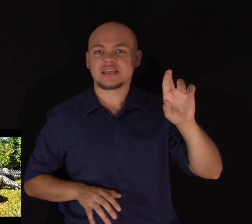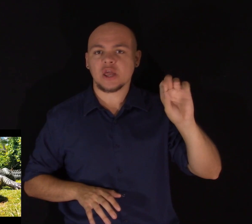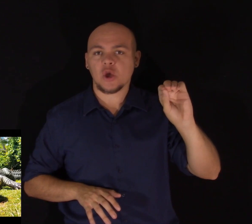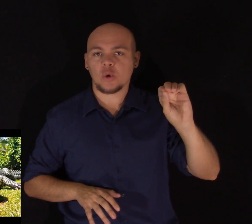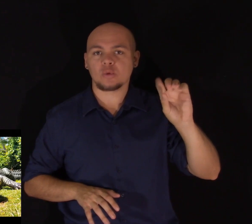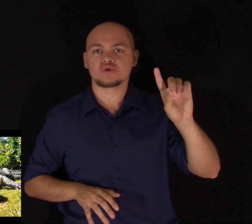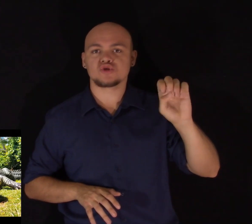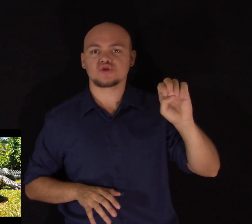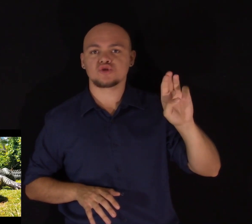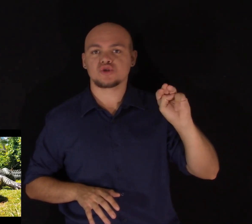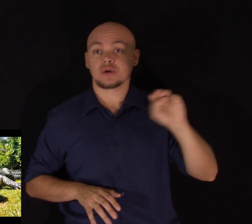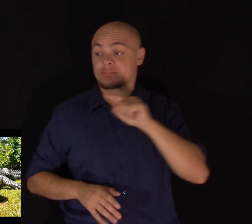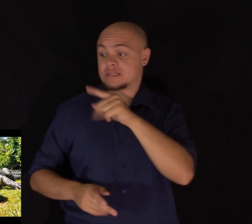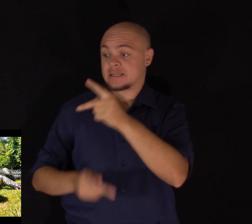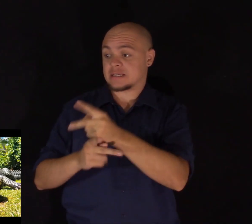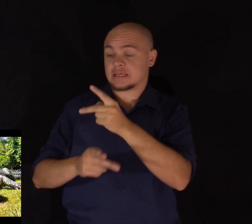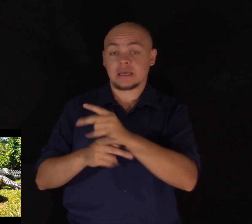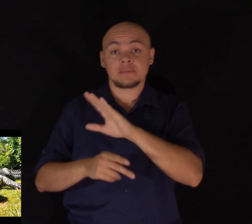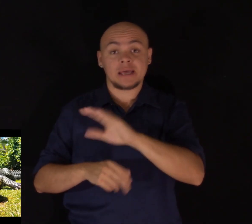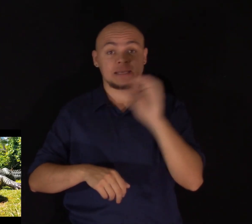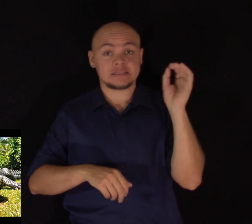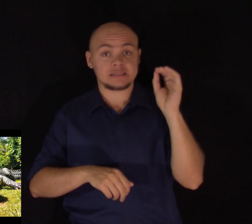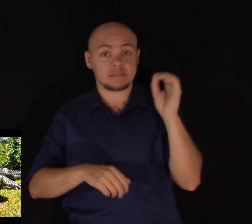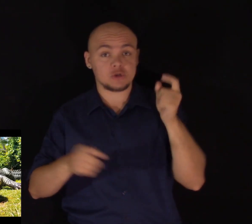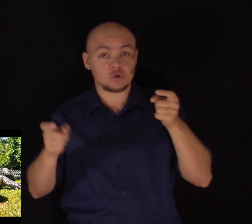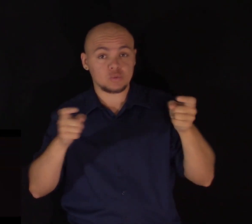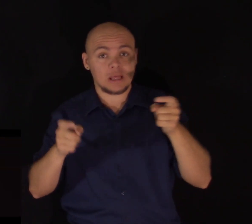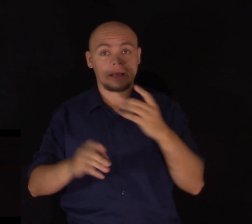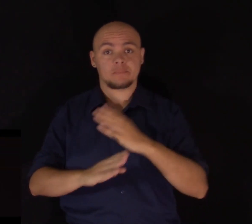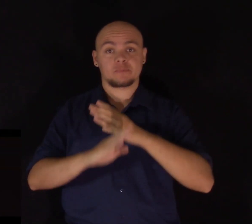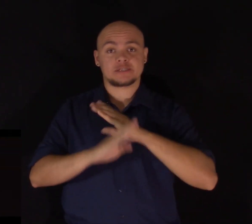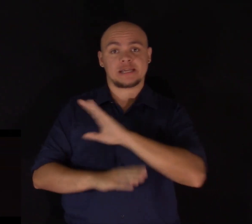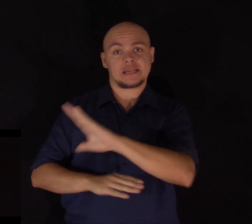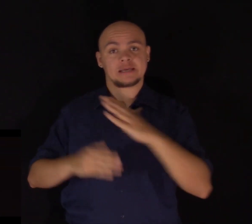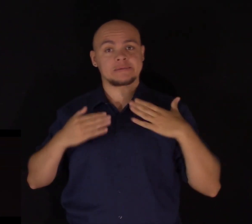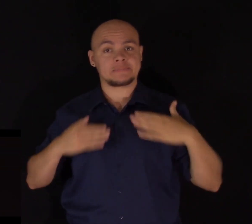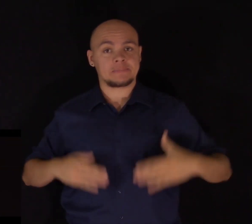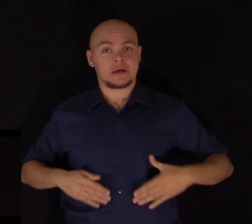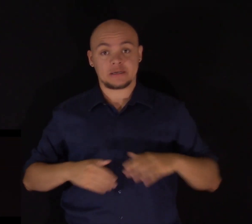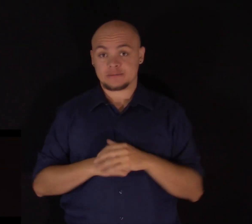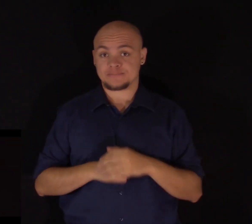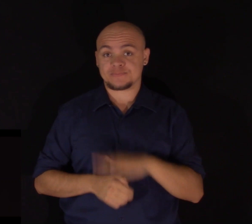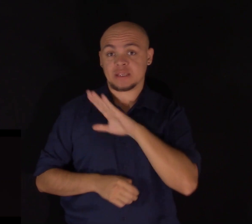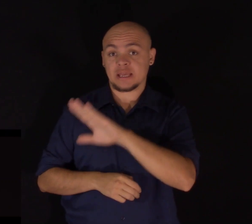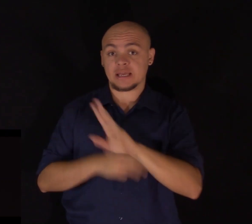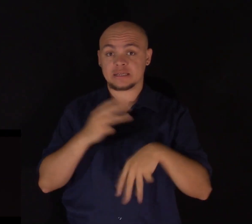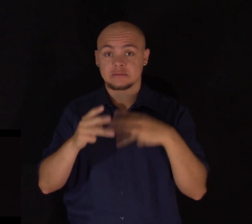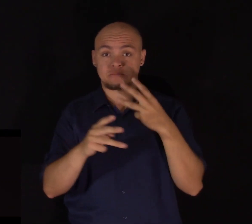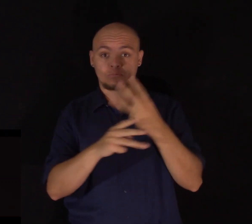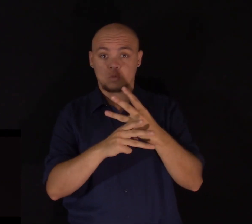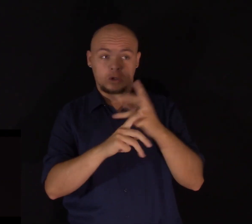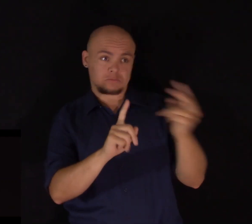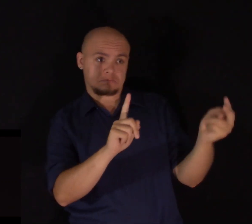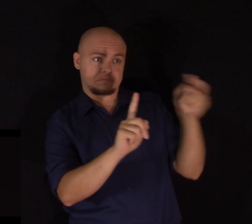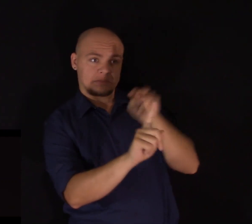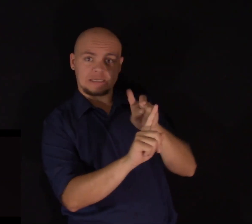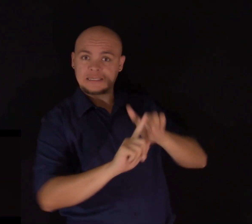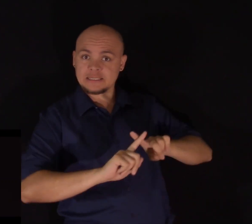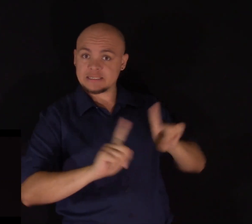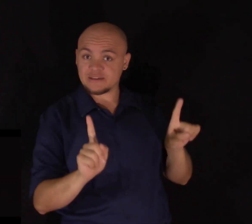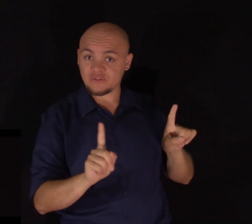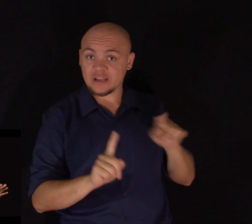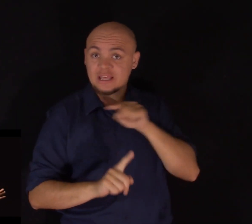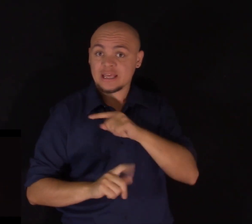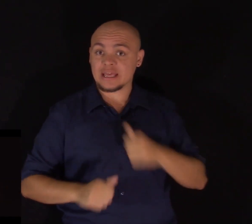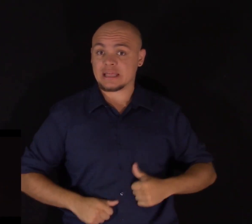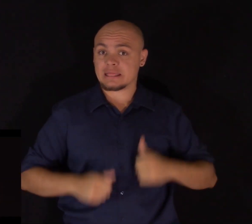spikes help him regulate temperature and protect his body. Blackwater has a different worldview than most alligators I've ever met. He lived